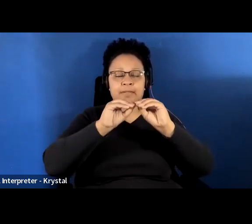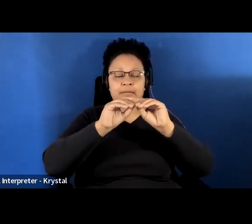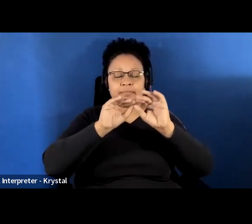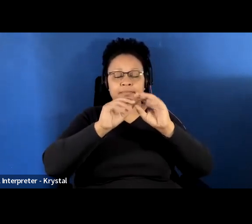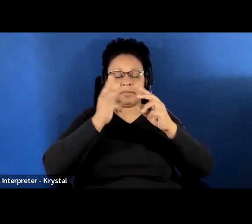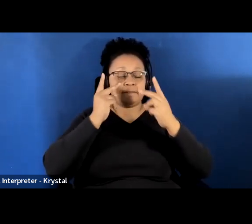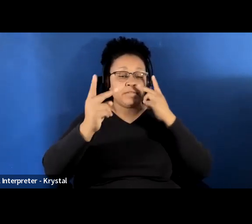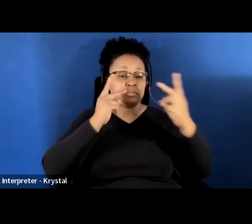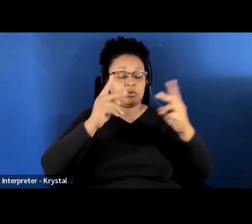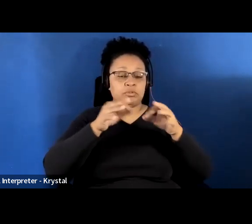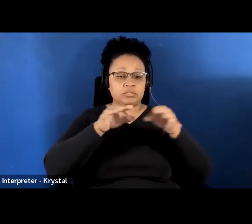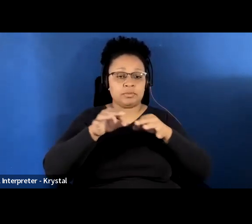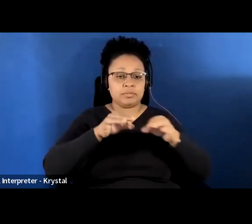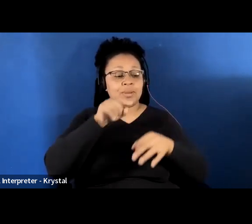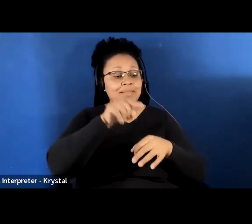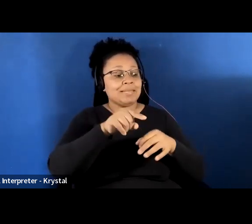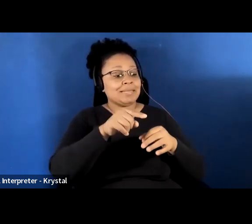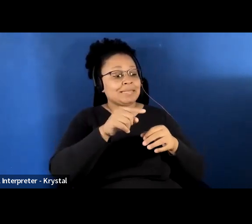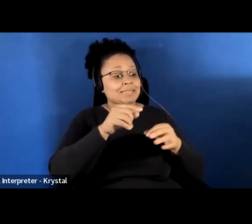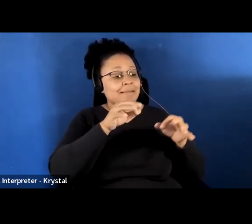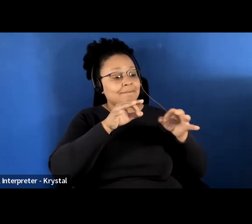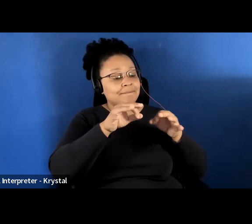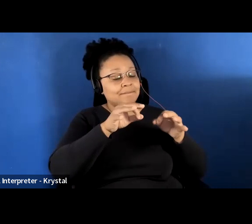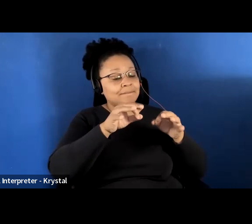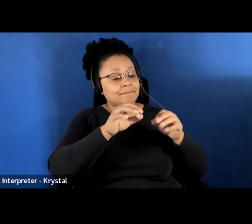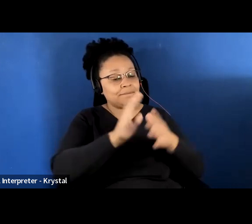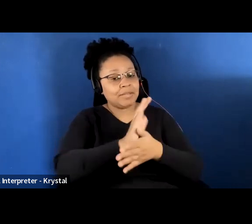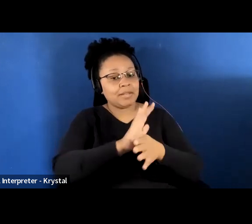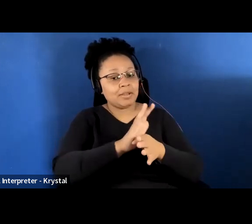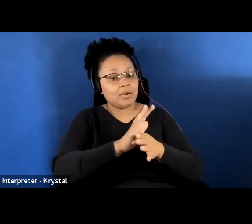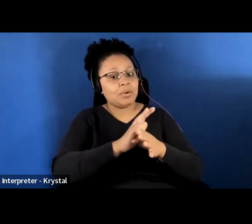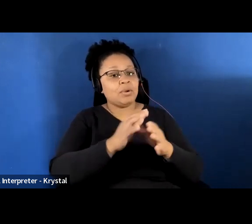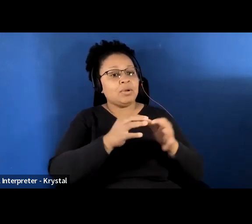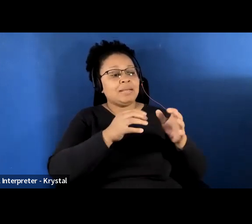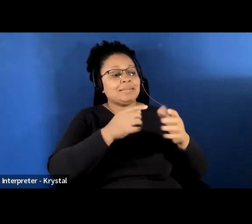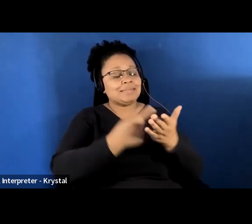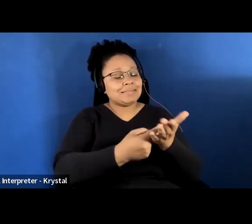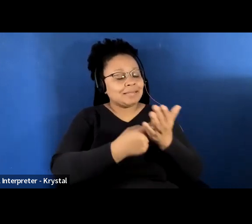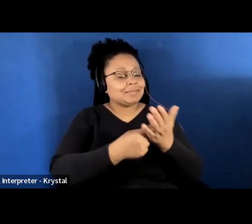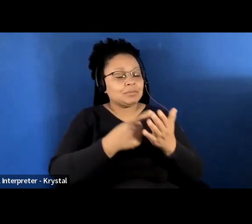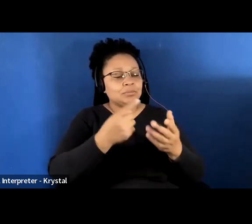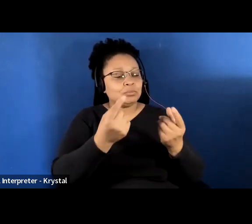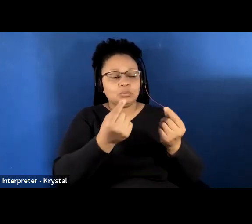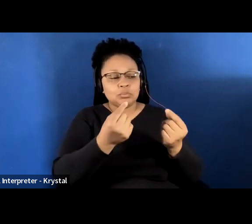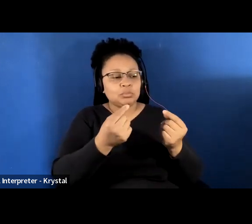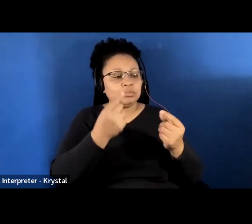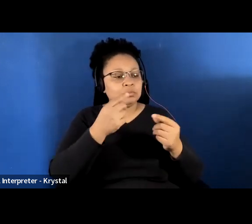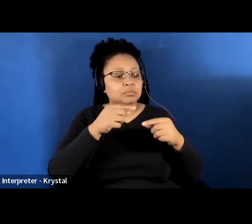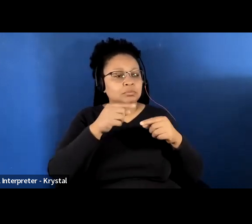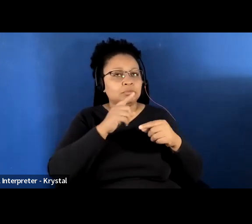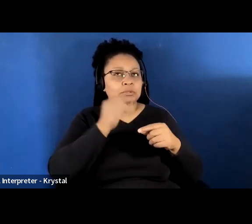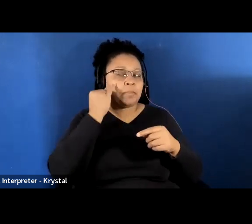video. Yes. So this video demonstrates what to do in an active shooter situation if you're threatened with harm. So this is